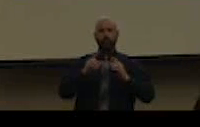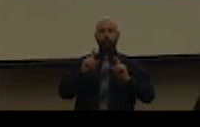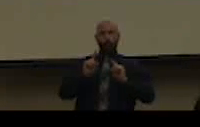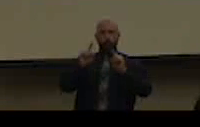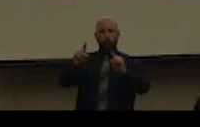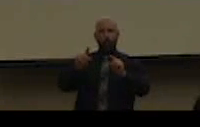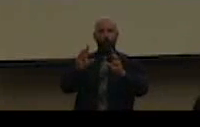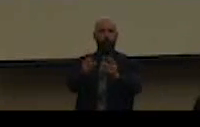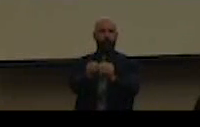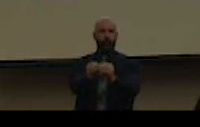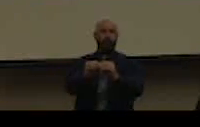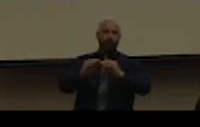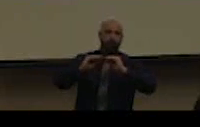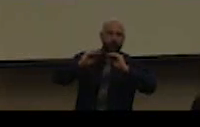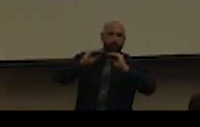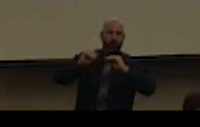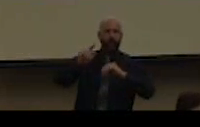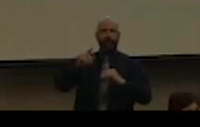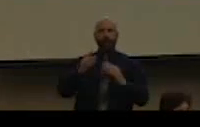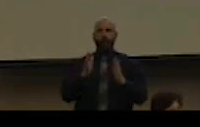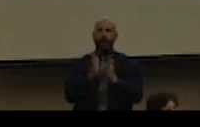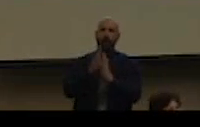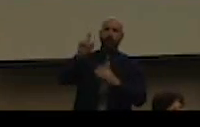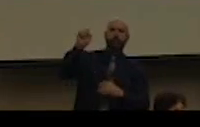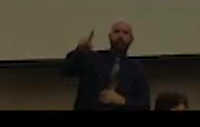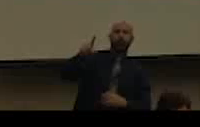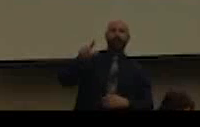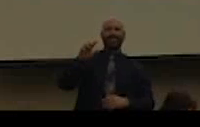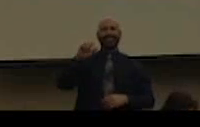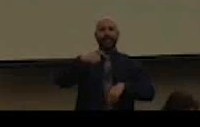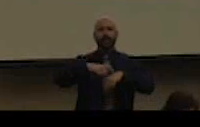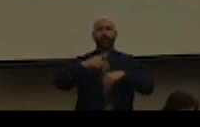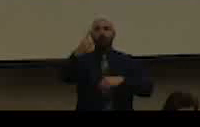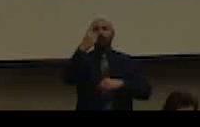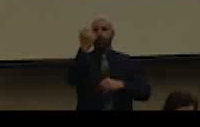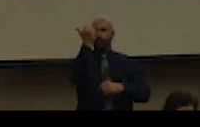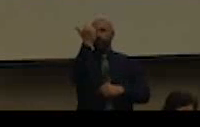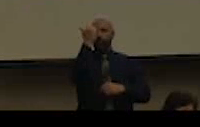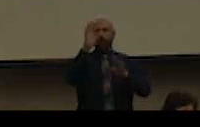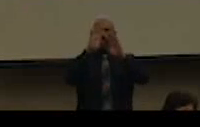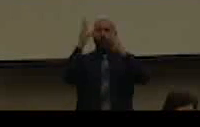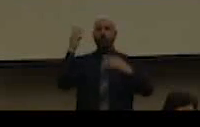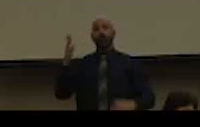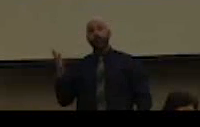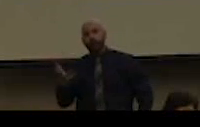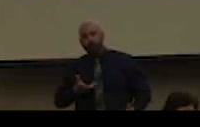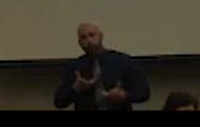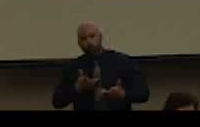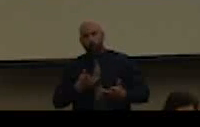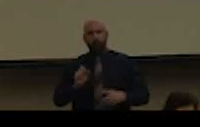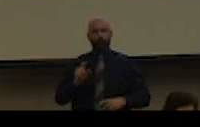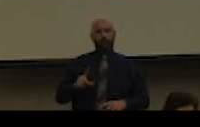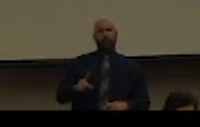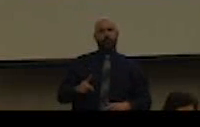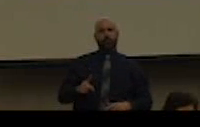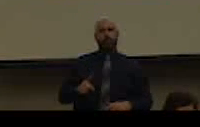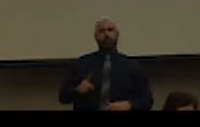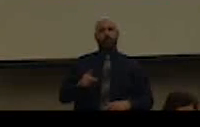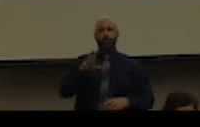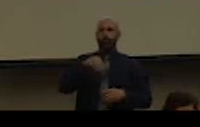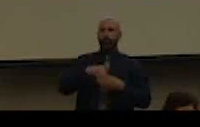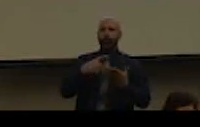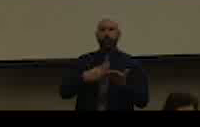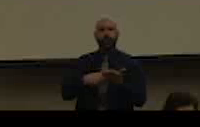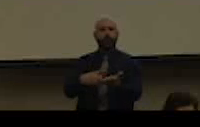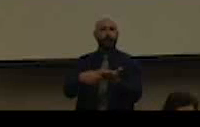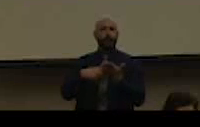candidates. Anytime anyone knocks on your door, any debate that you're part of, and you can, you know, give the questions to people